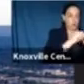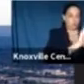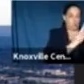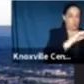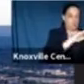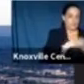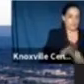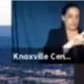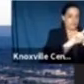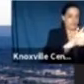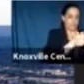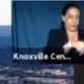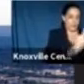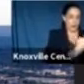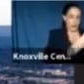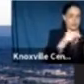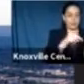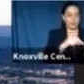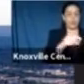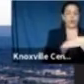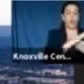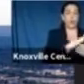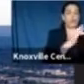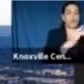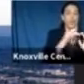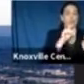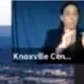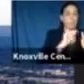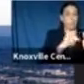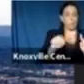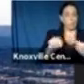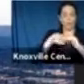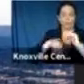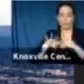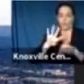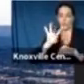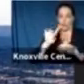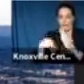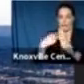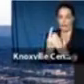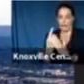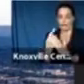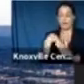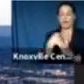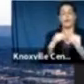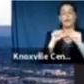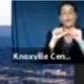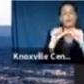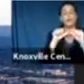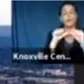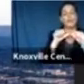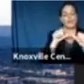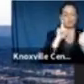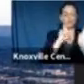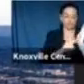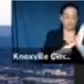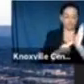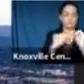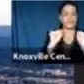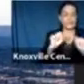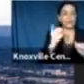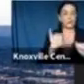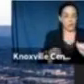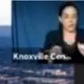24 hours and close contacts within 48 hours. We continue to be able to initiate investigations in this time